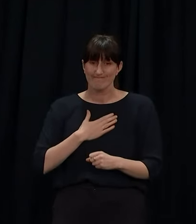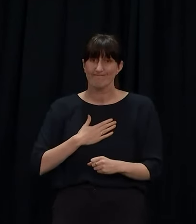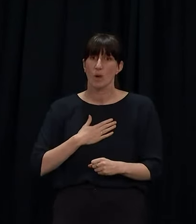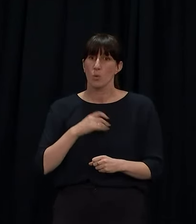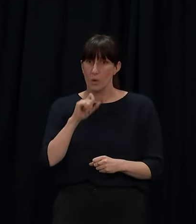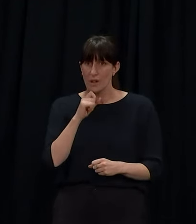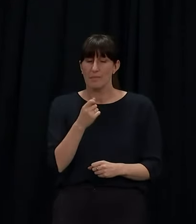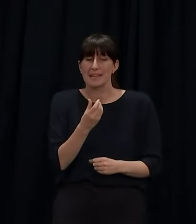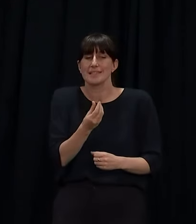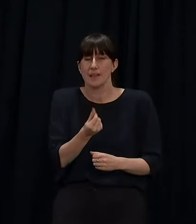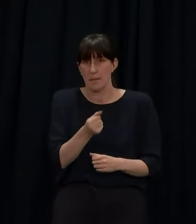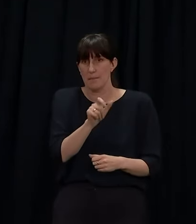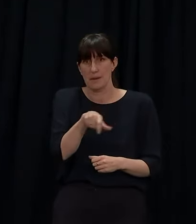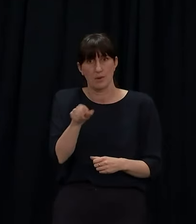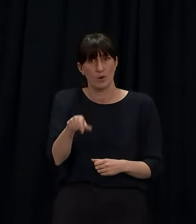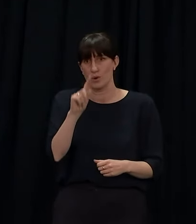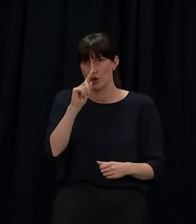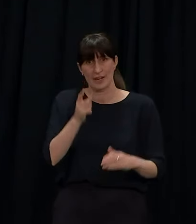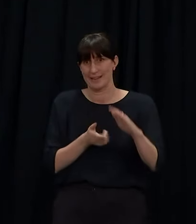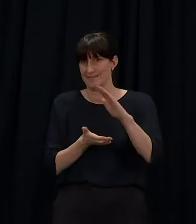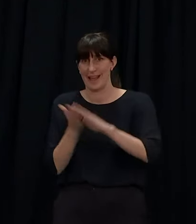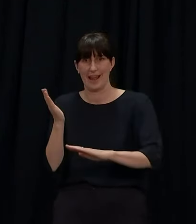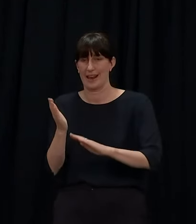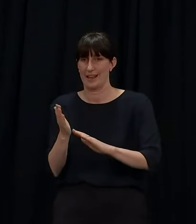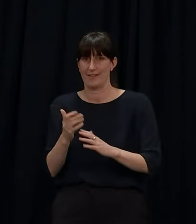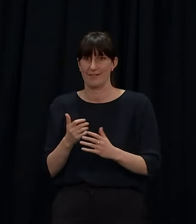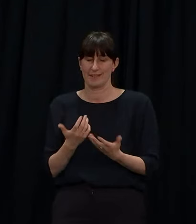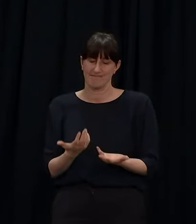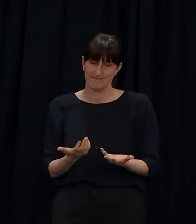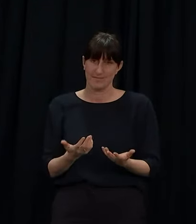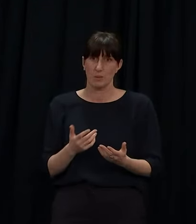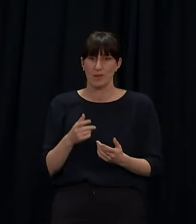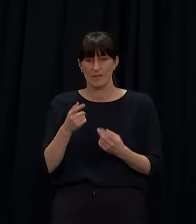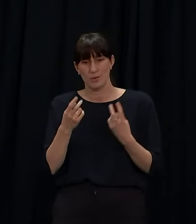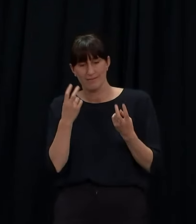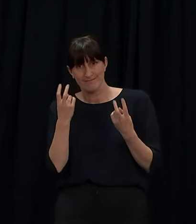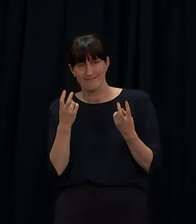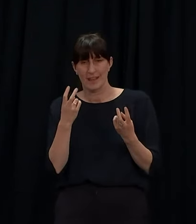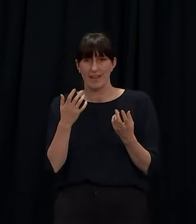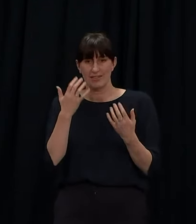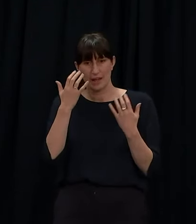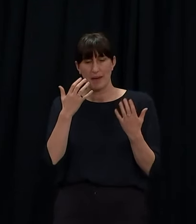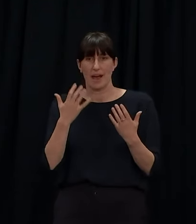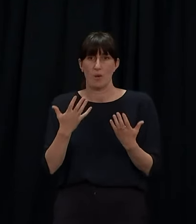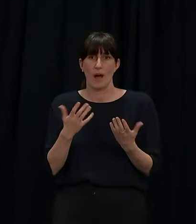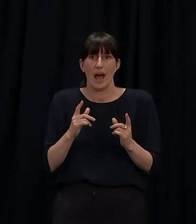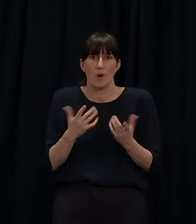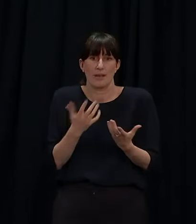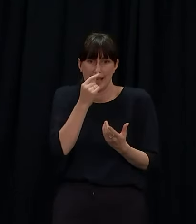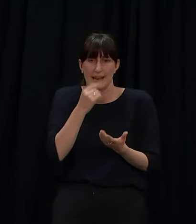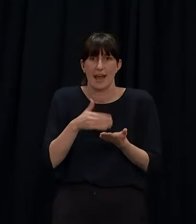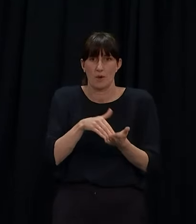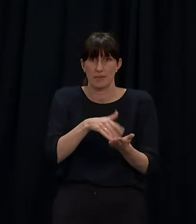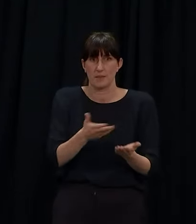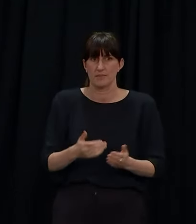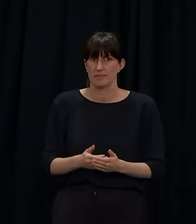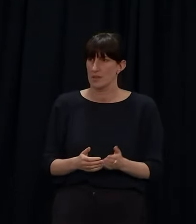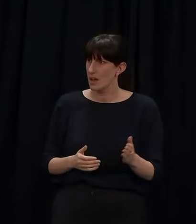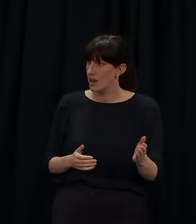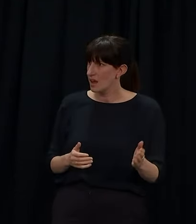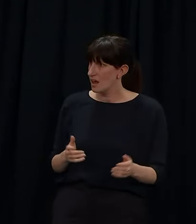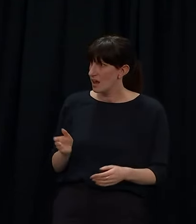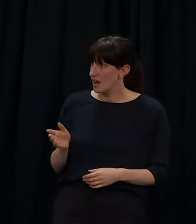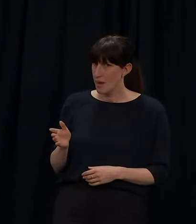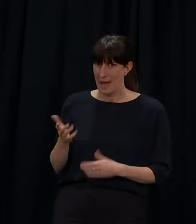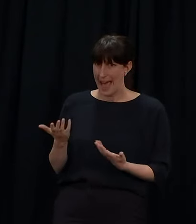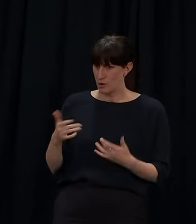then look to what the next steps need to be. How does that sit with you? How does that sit with your conscience that we've got people over there that we can't bring home? No